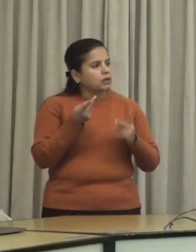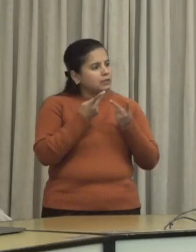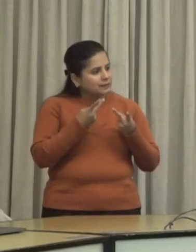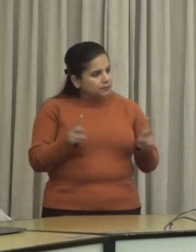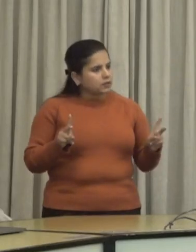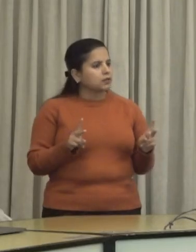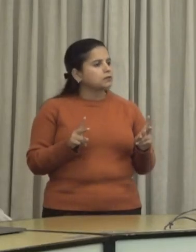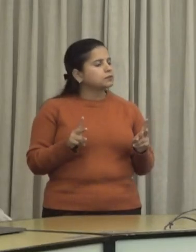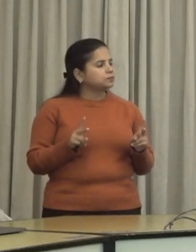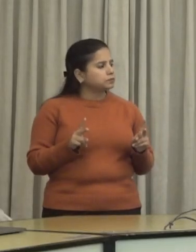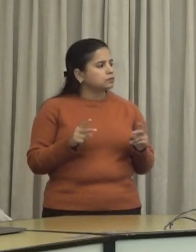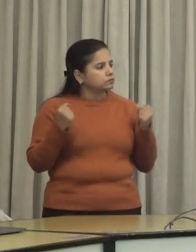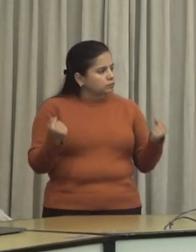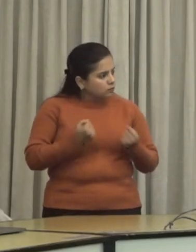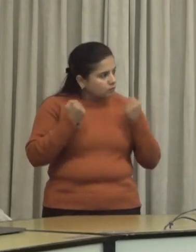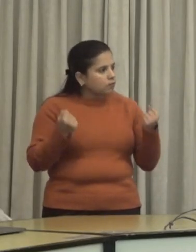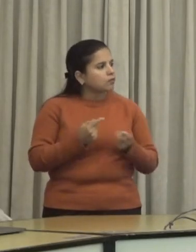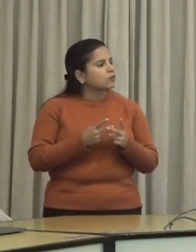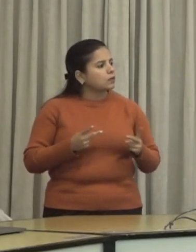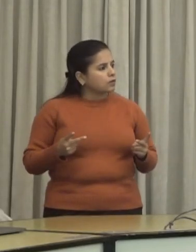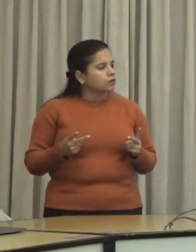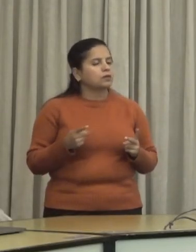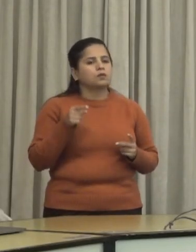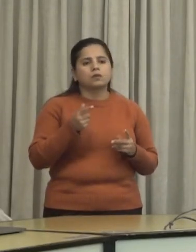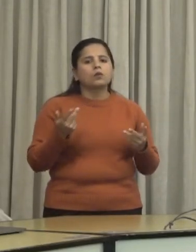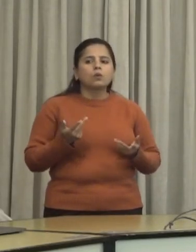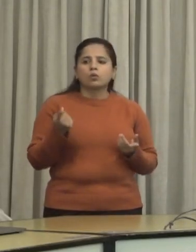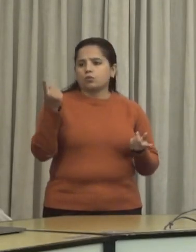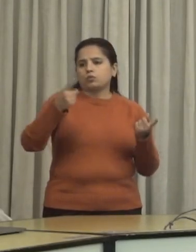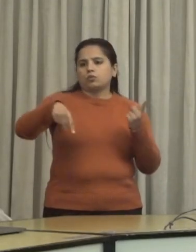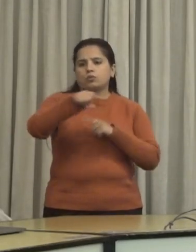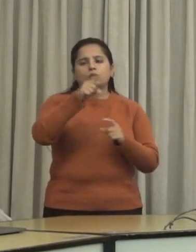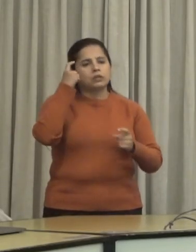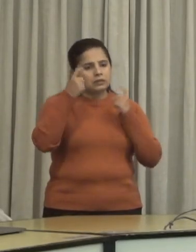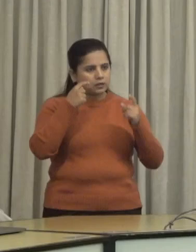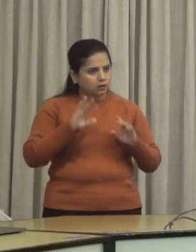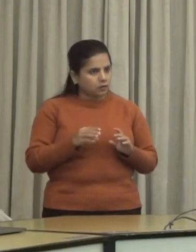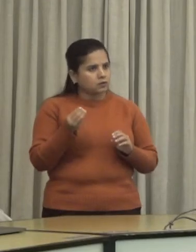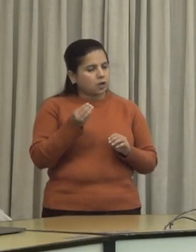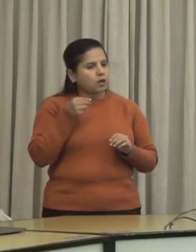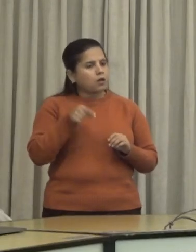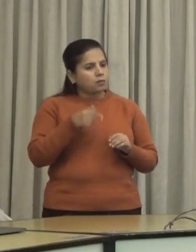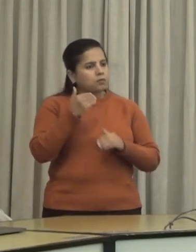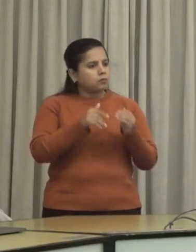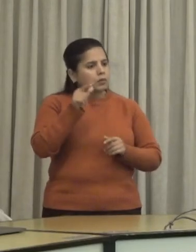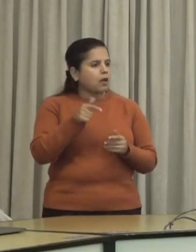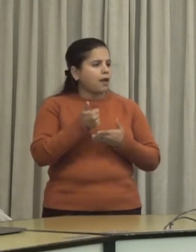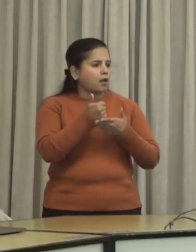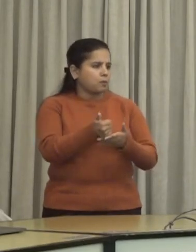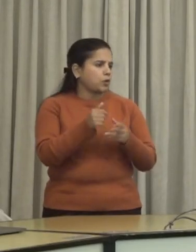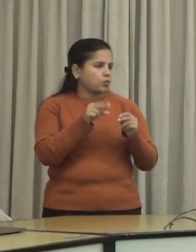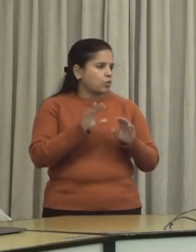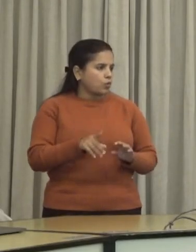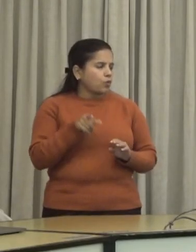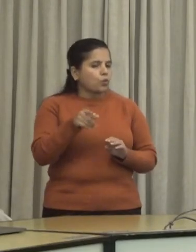different activity where you think that a certain intervention is not going to help the patient do